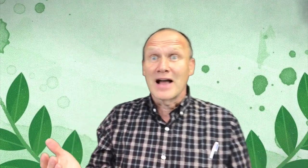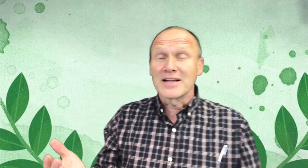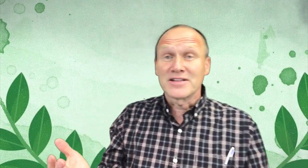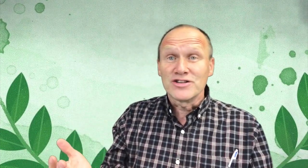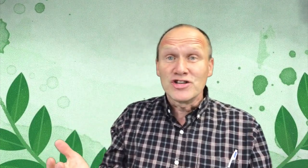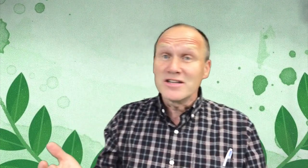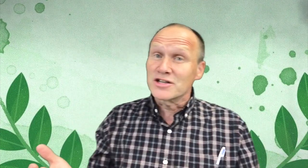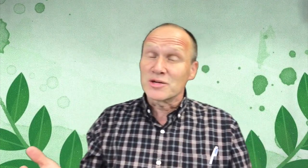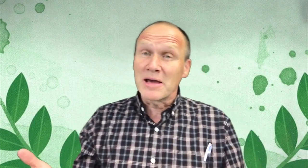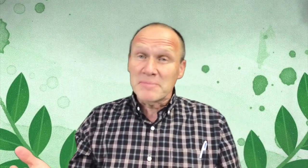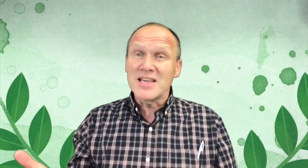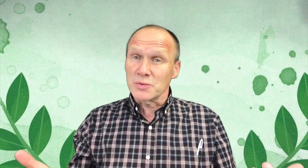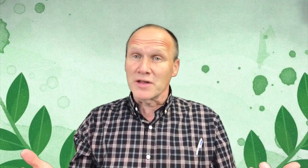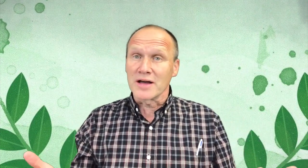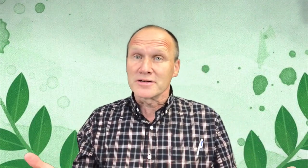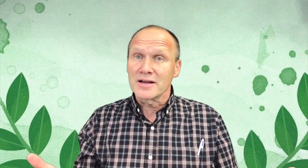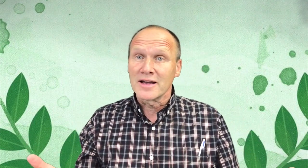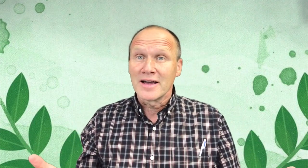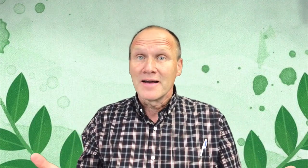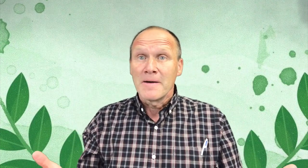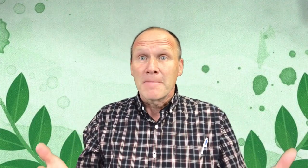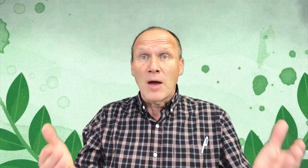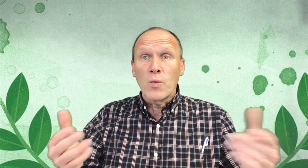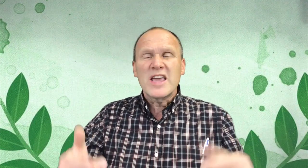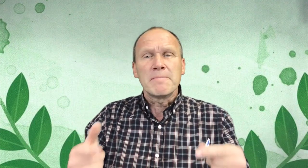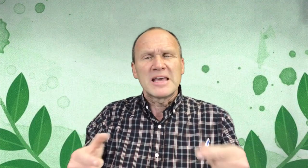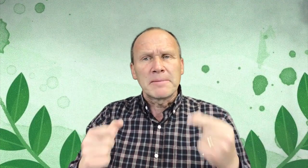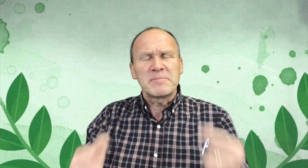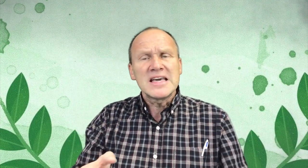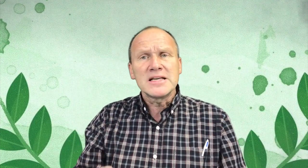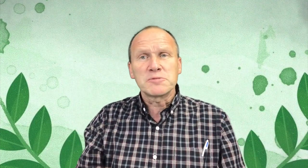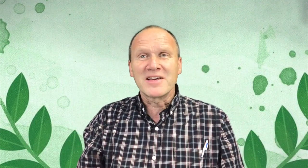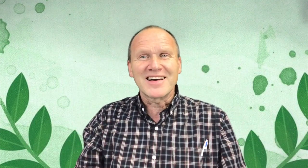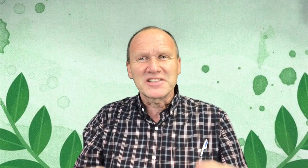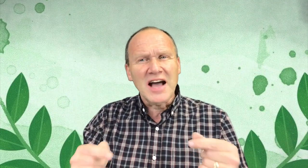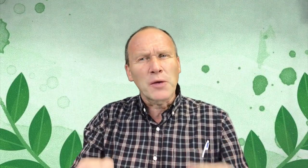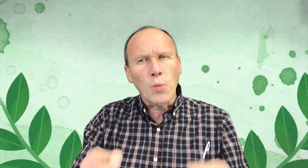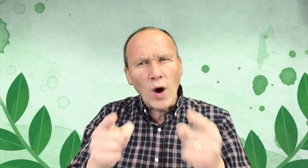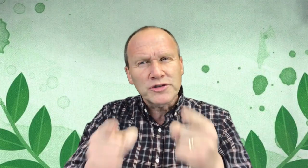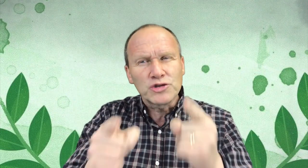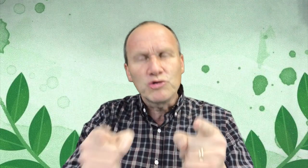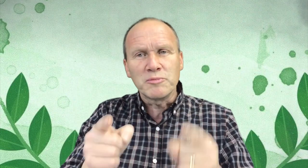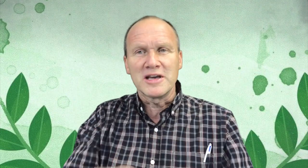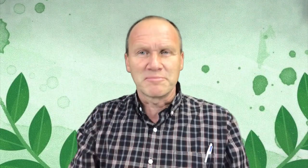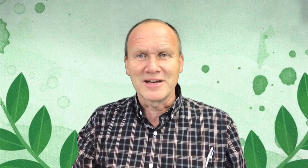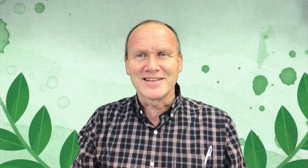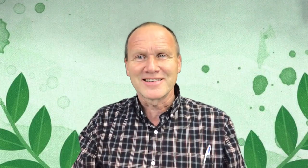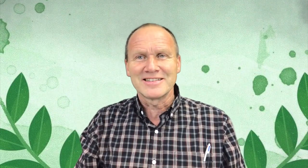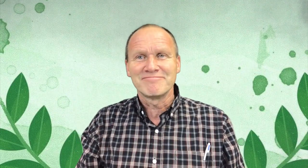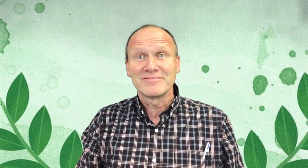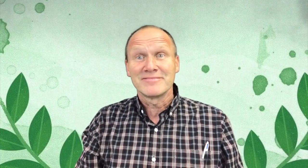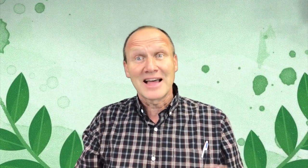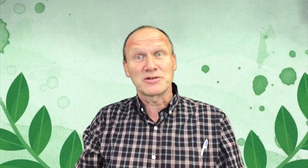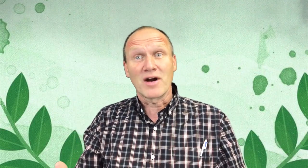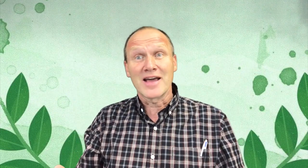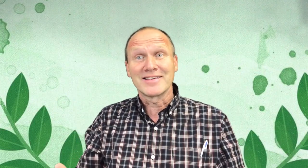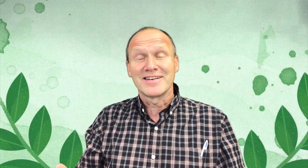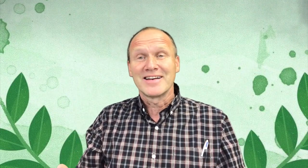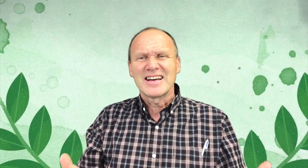God sent Jesus to make peace with us, that we can be at peace because God wants you to be at peace. That's right.